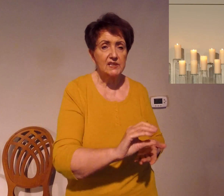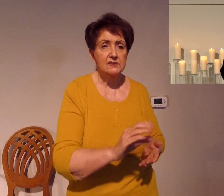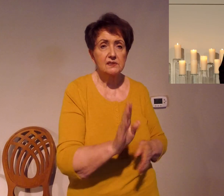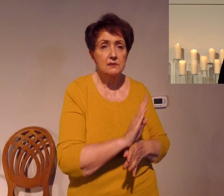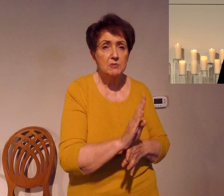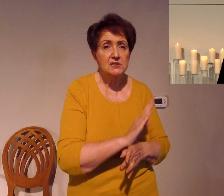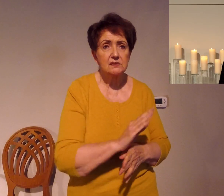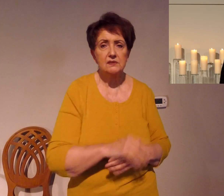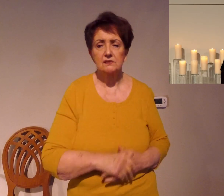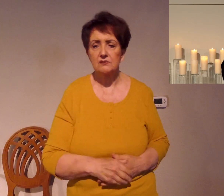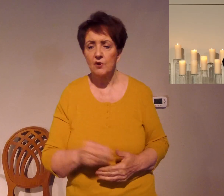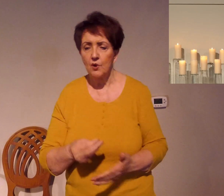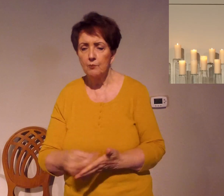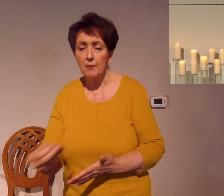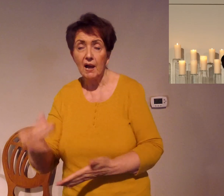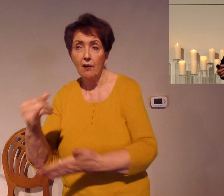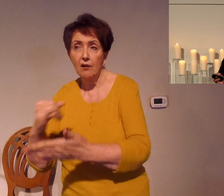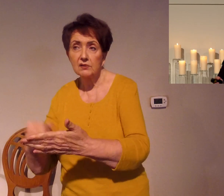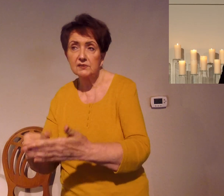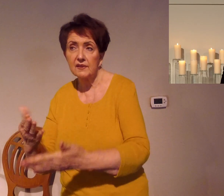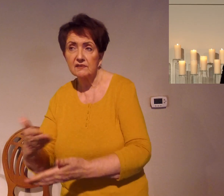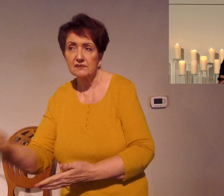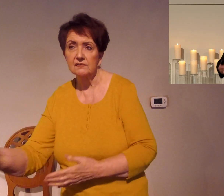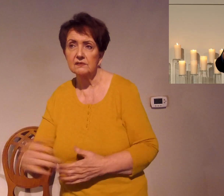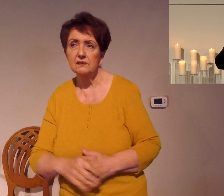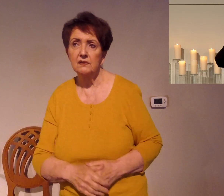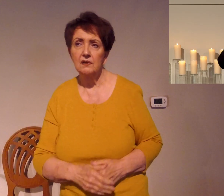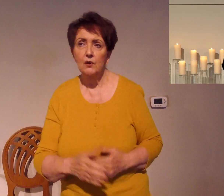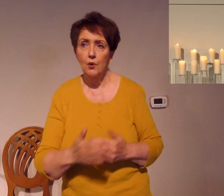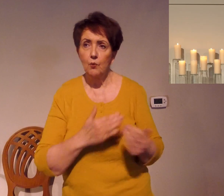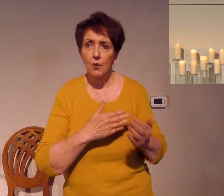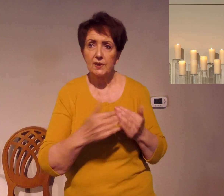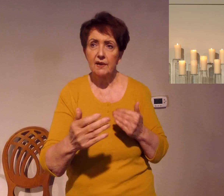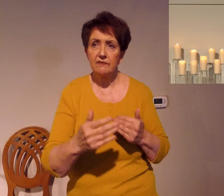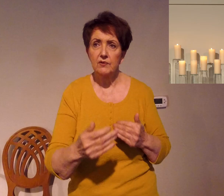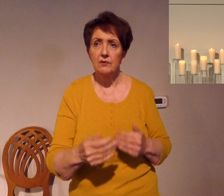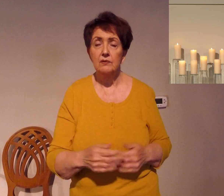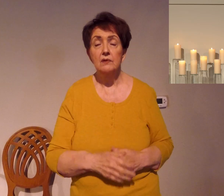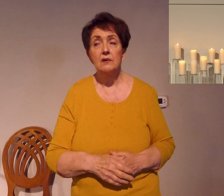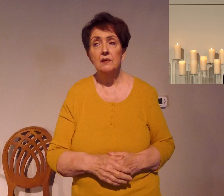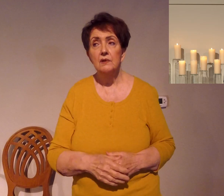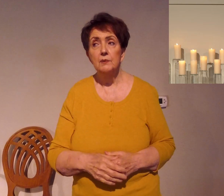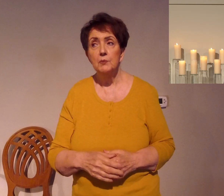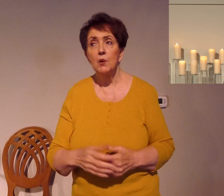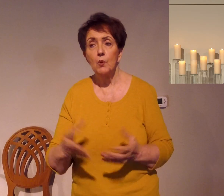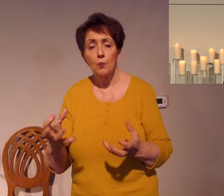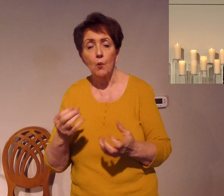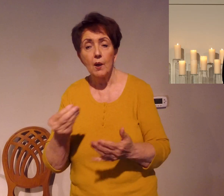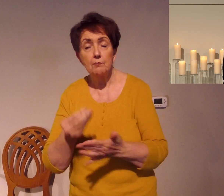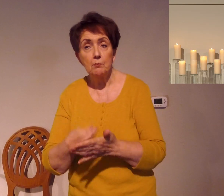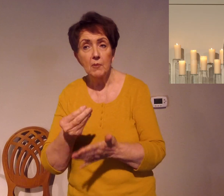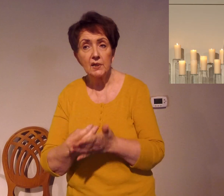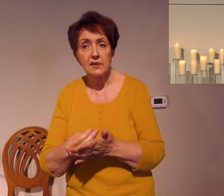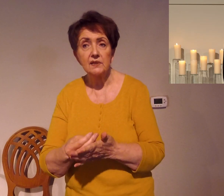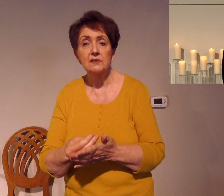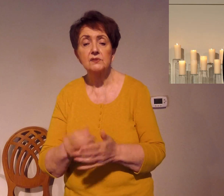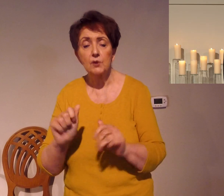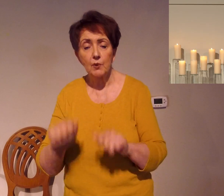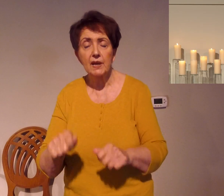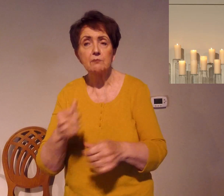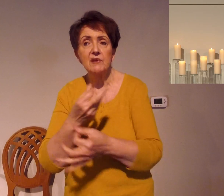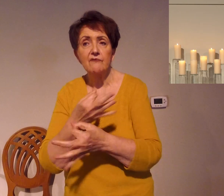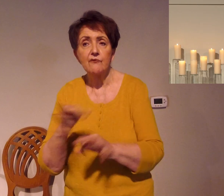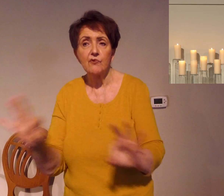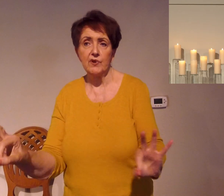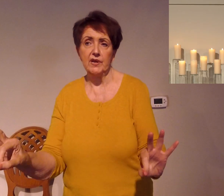to give to your children or whatever it is. But ultimately, we want money so that we can be free in our